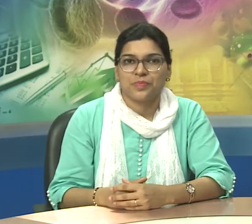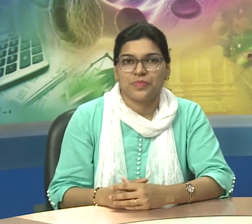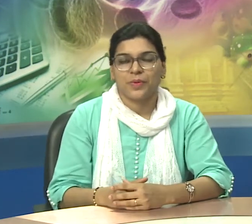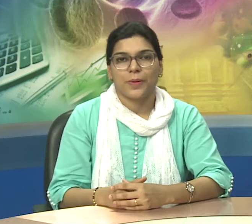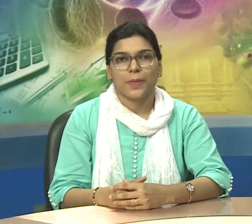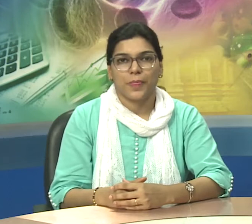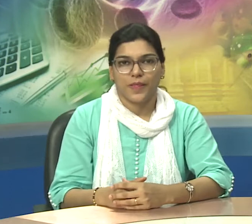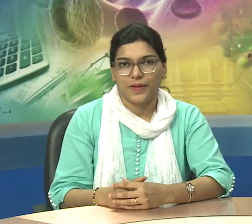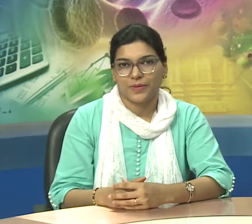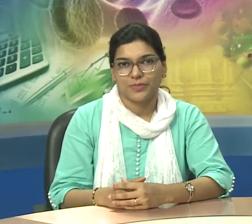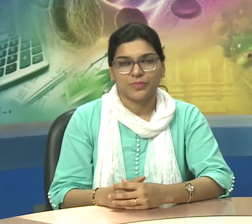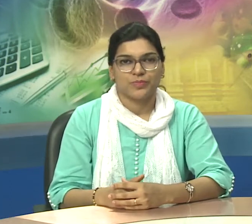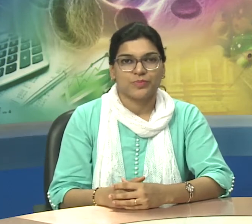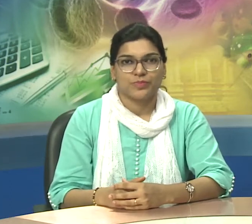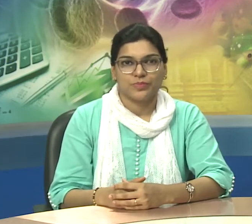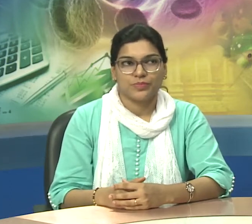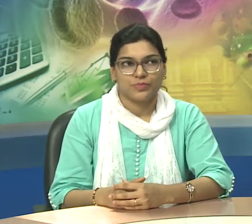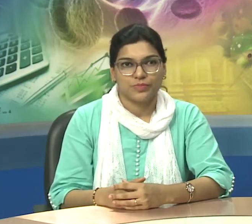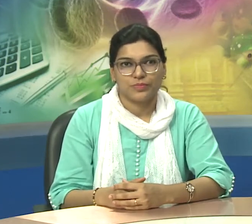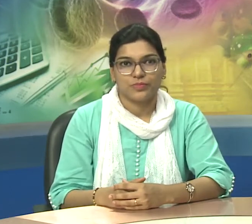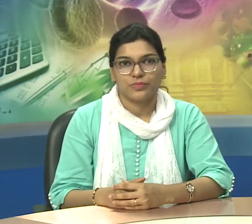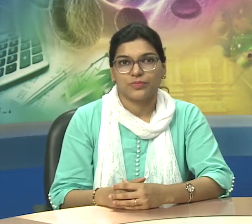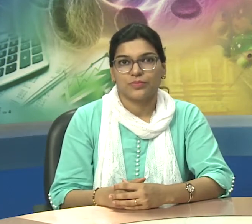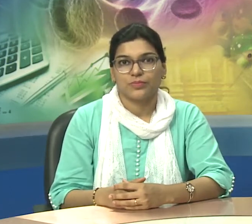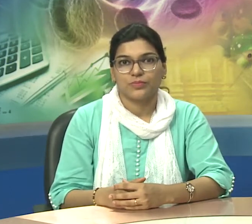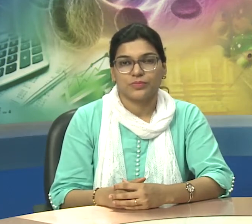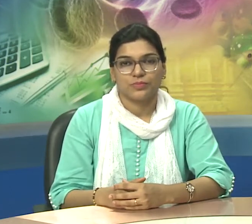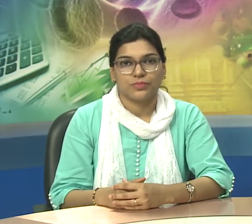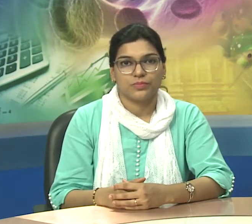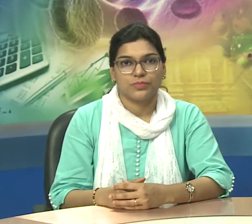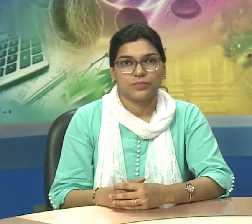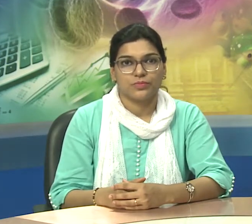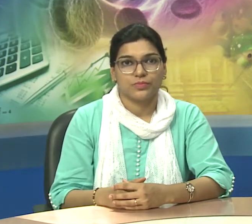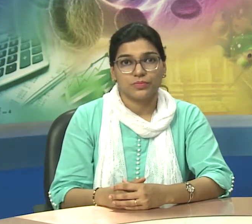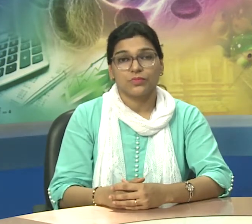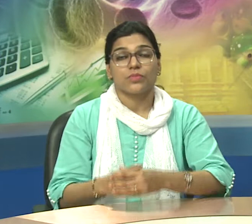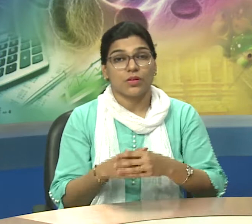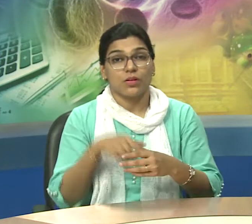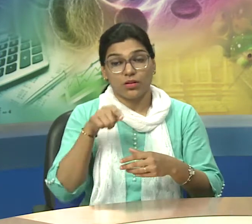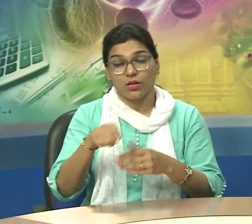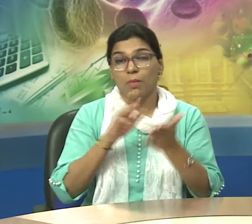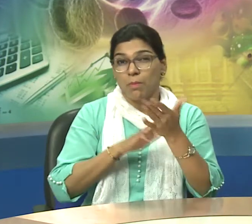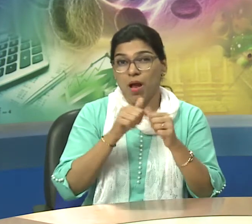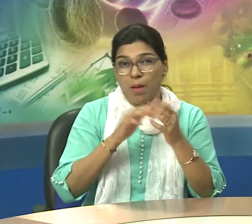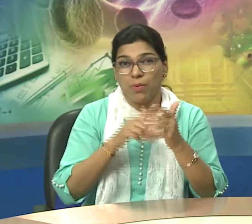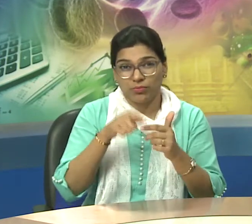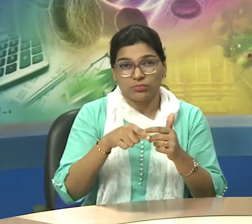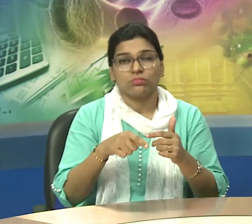under his tutelage. Thus, Bismillah Khan started learning to play Shehnai.